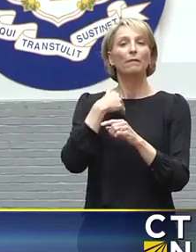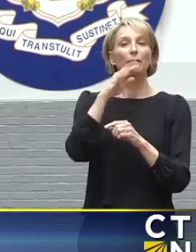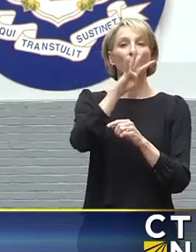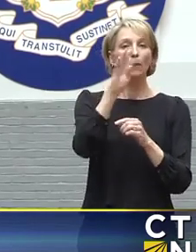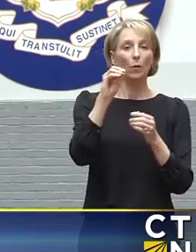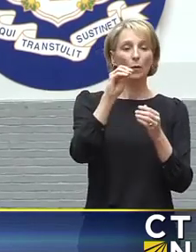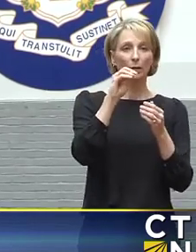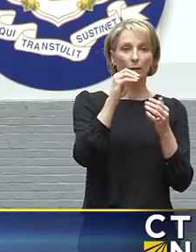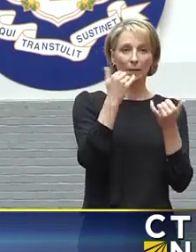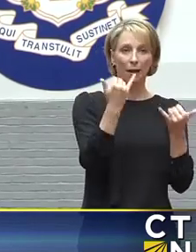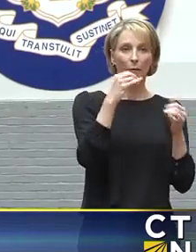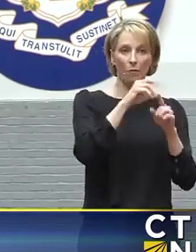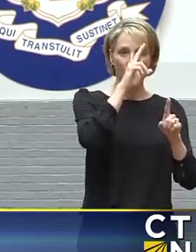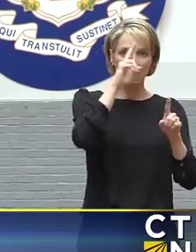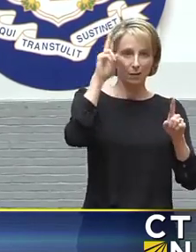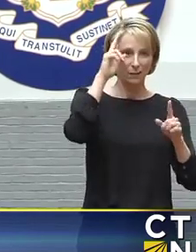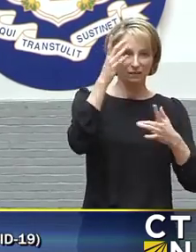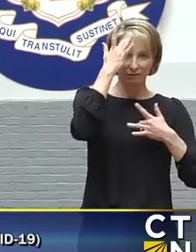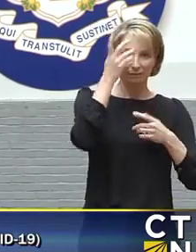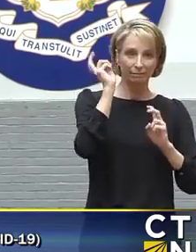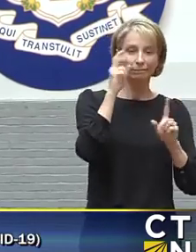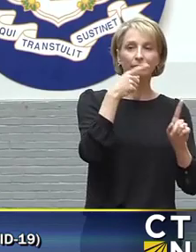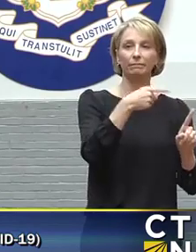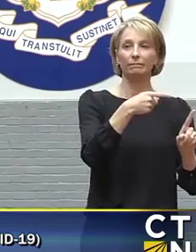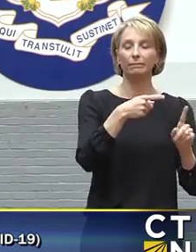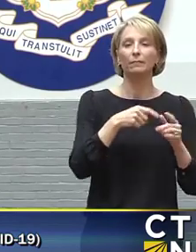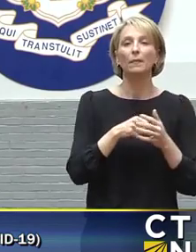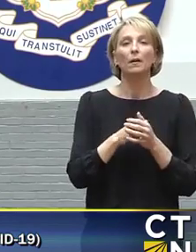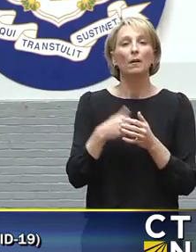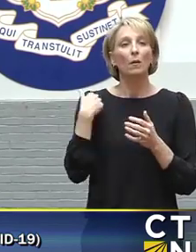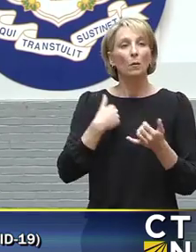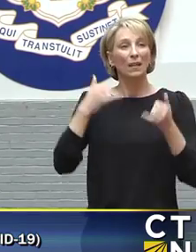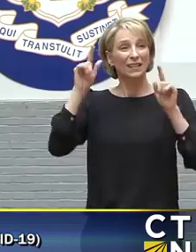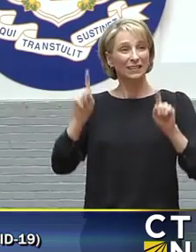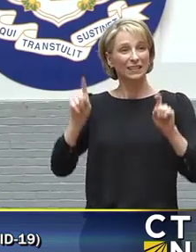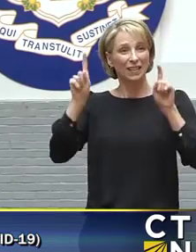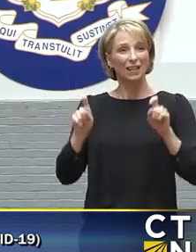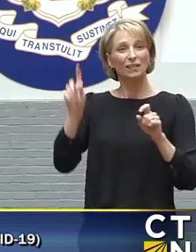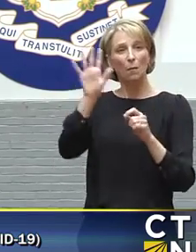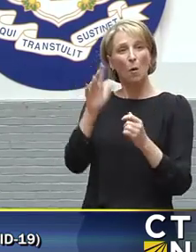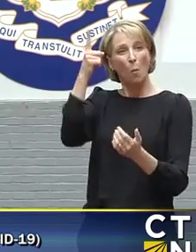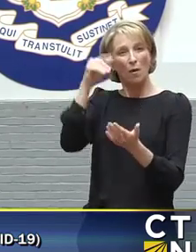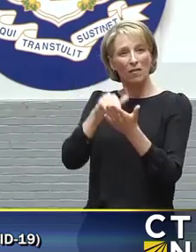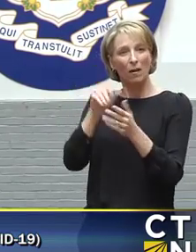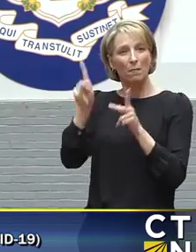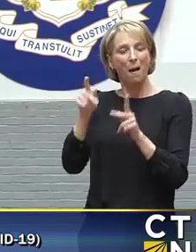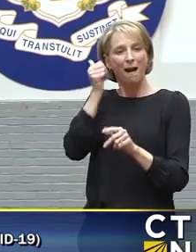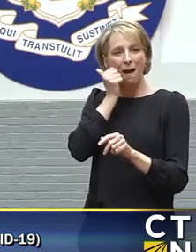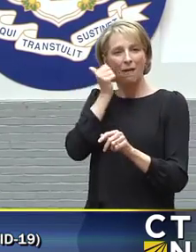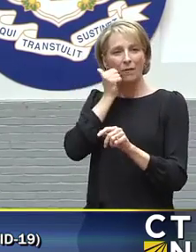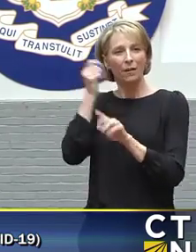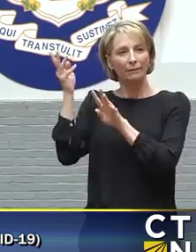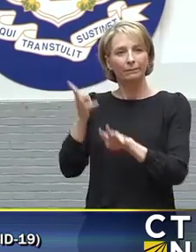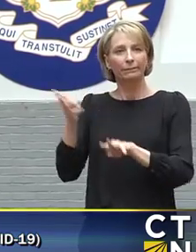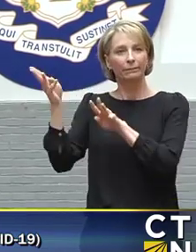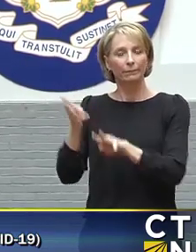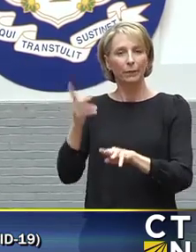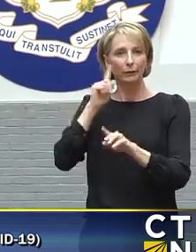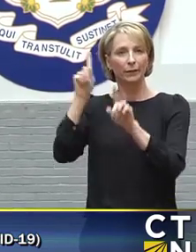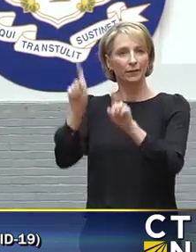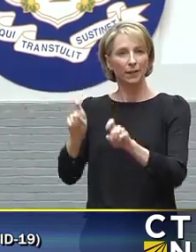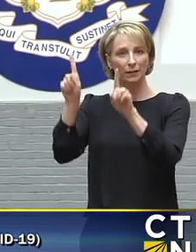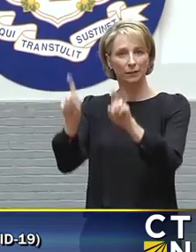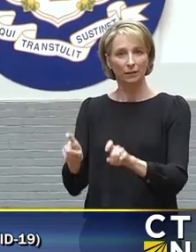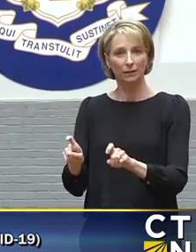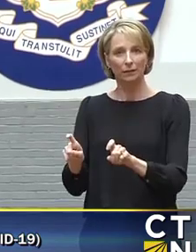hospital. We are testing close to 1,000 people a day now. You maybe remember when